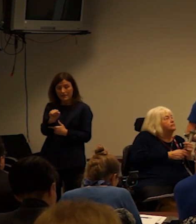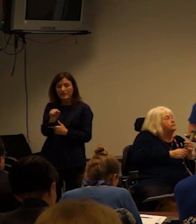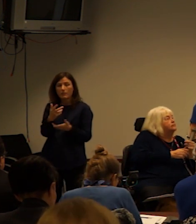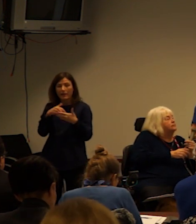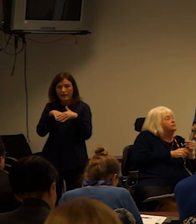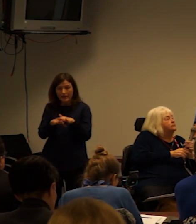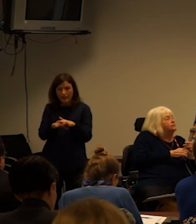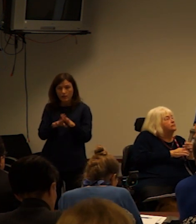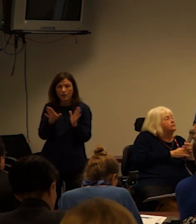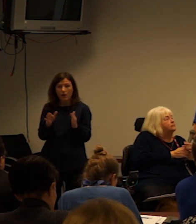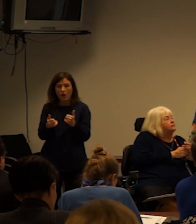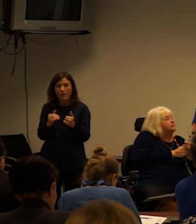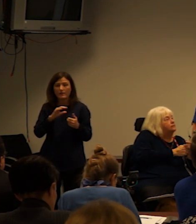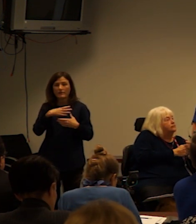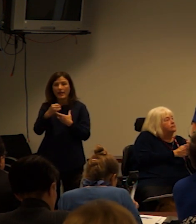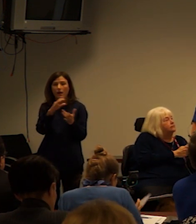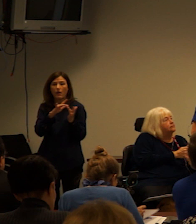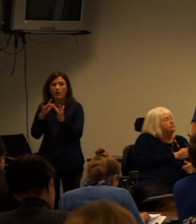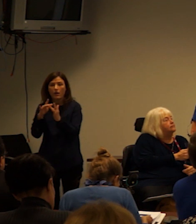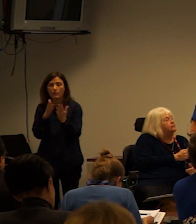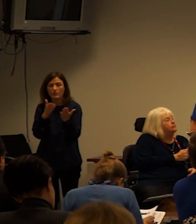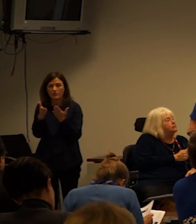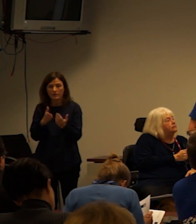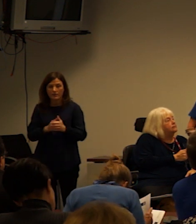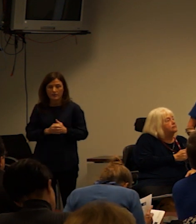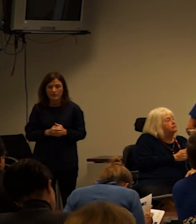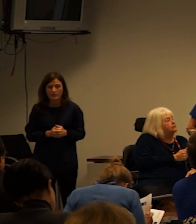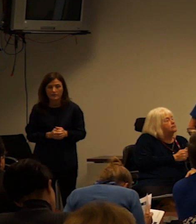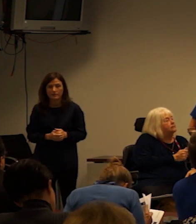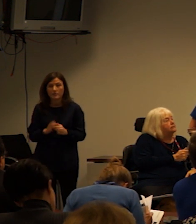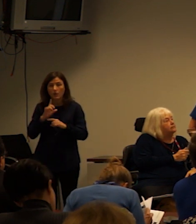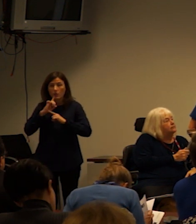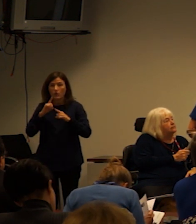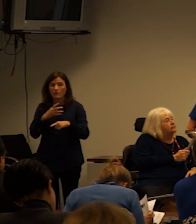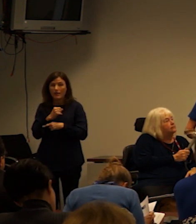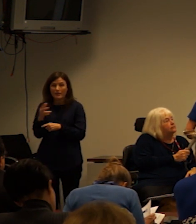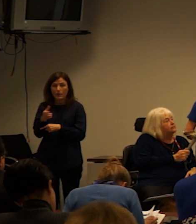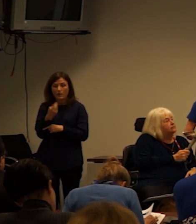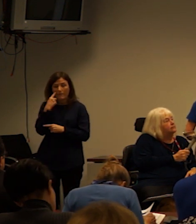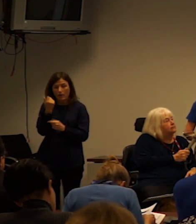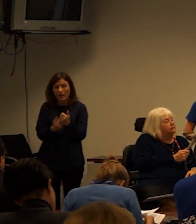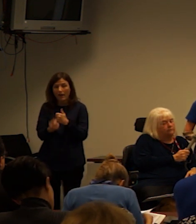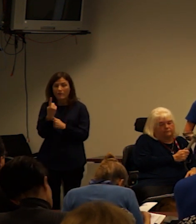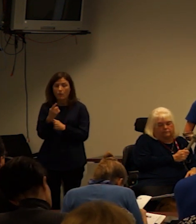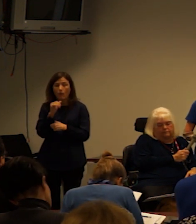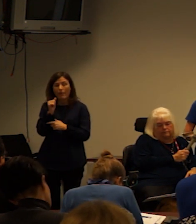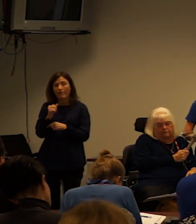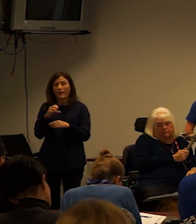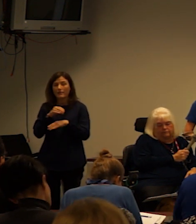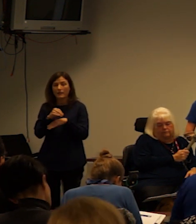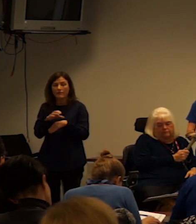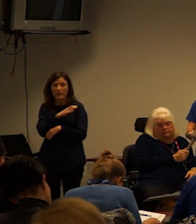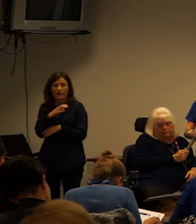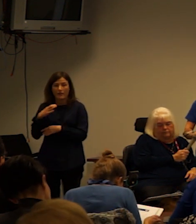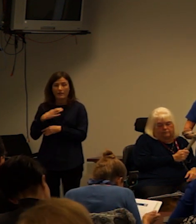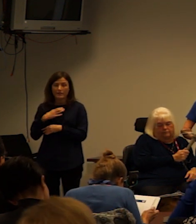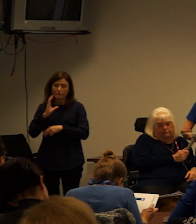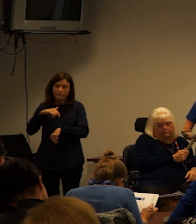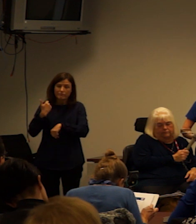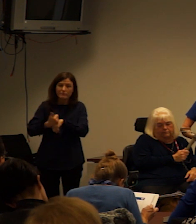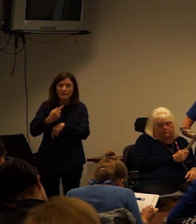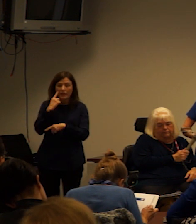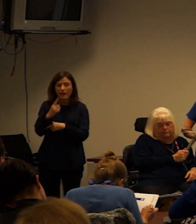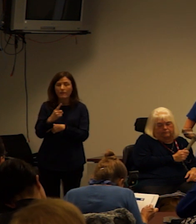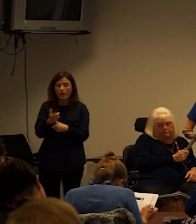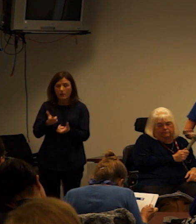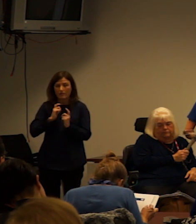in the Office of Outreach Services. Response and Recovery for Everyone is an advisory council created to provide us with